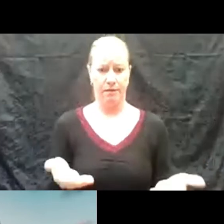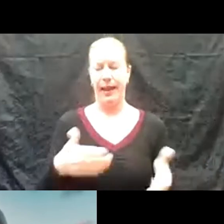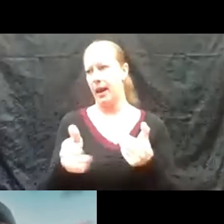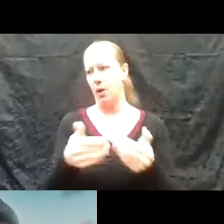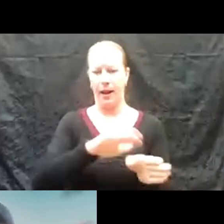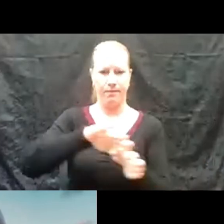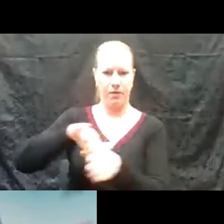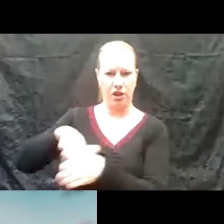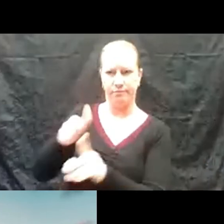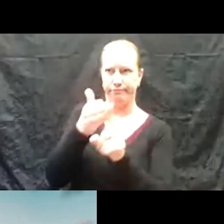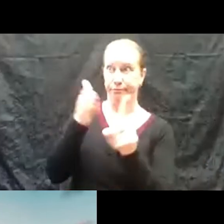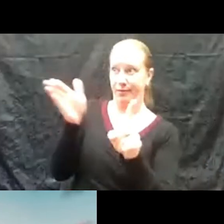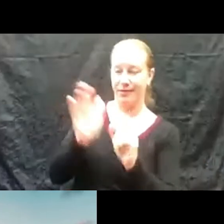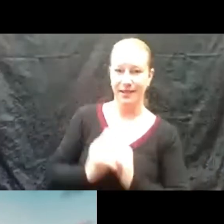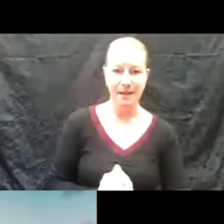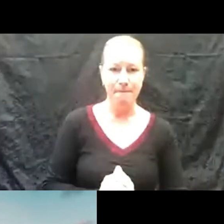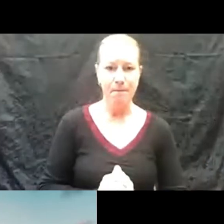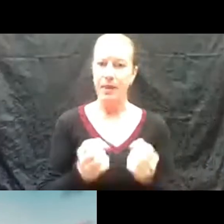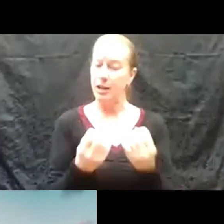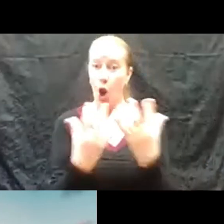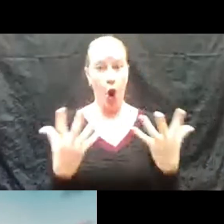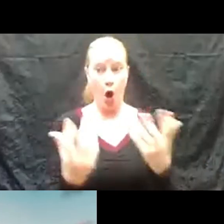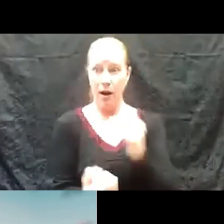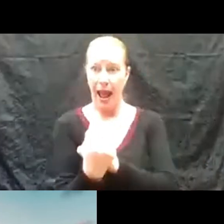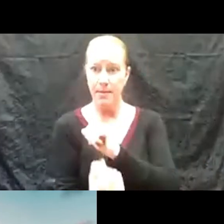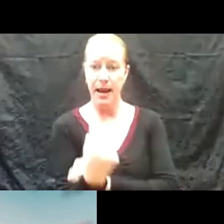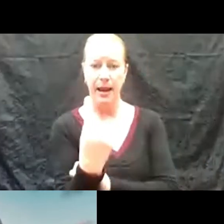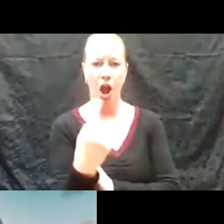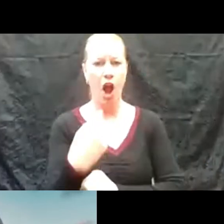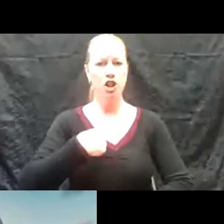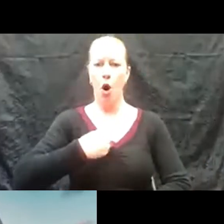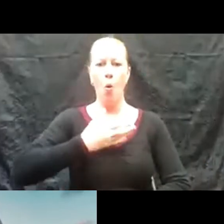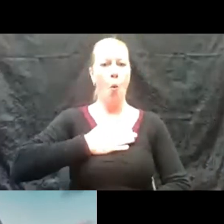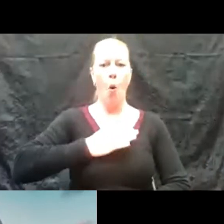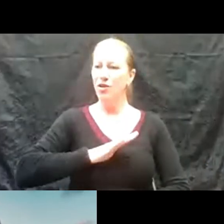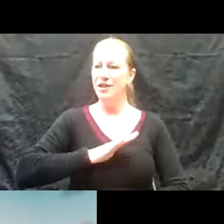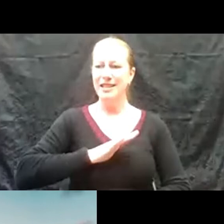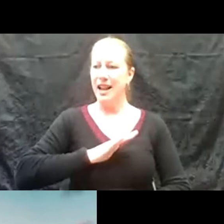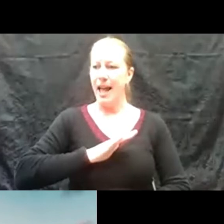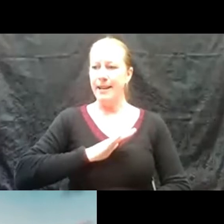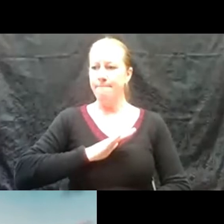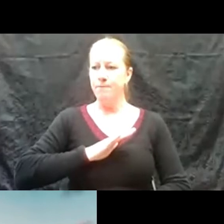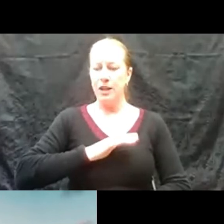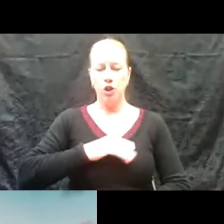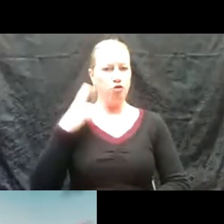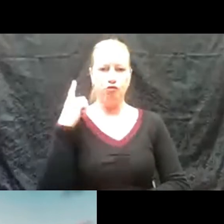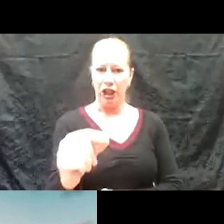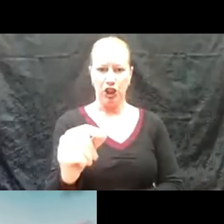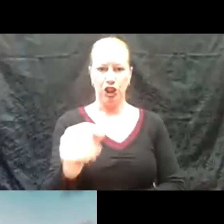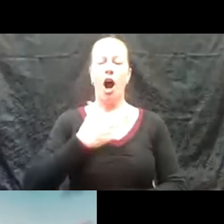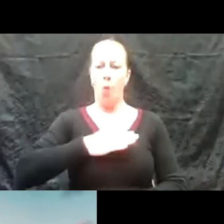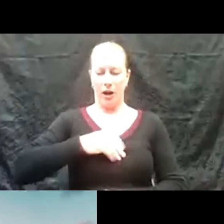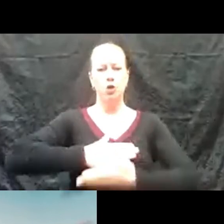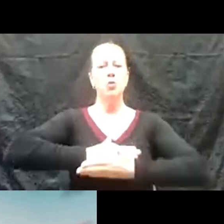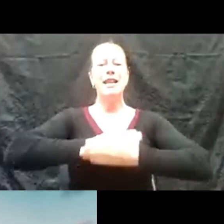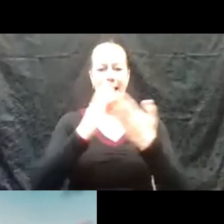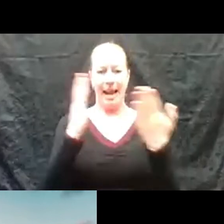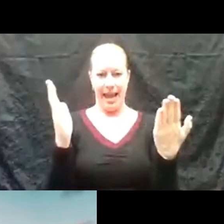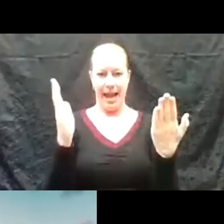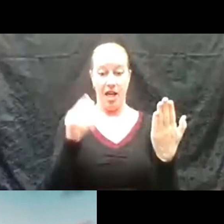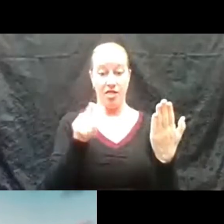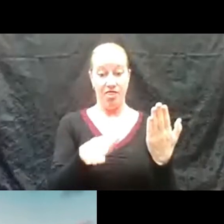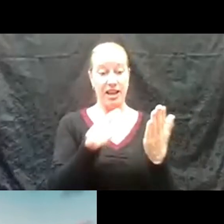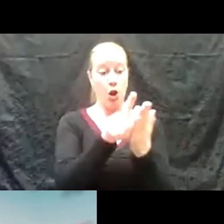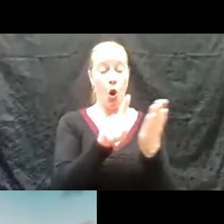know, it's like side there, but there's a lot happening. I don't want us to put the cart before the horse. I want us to be very clear that this piece of